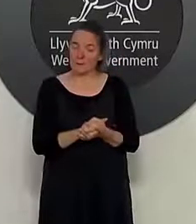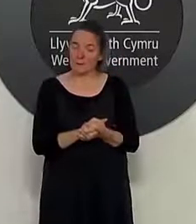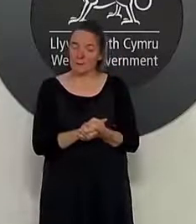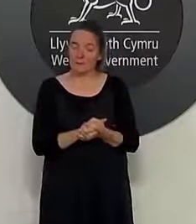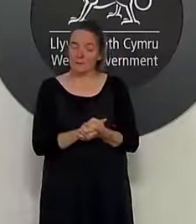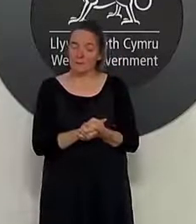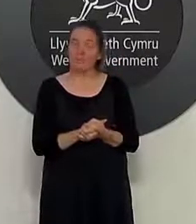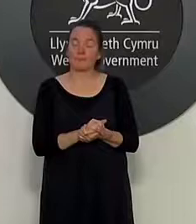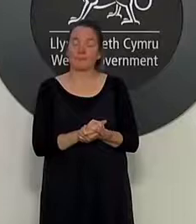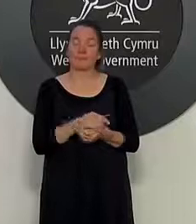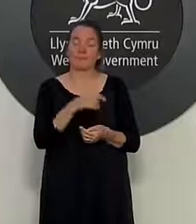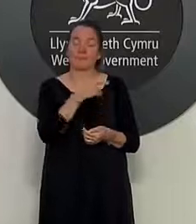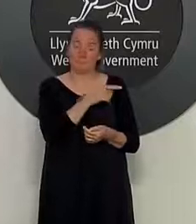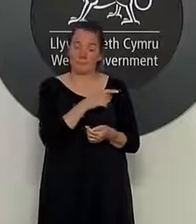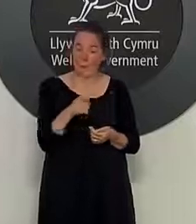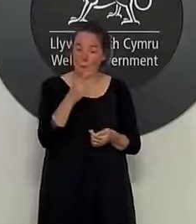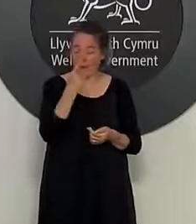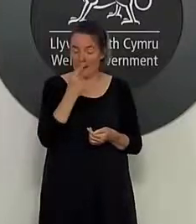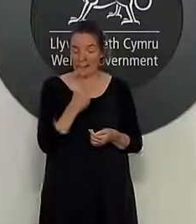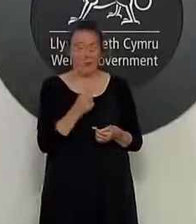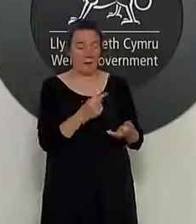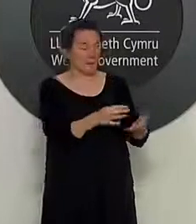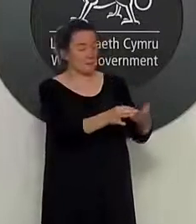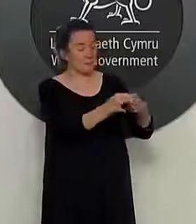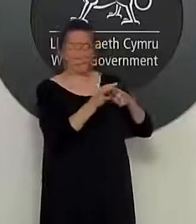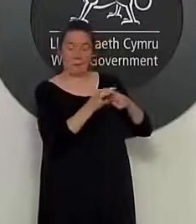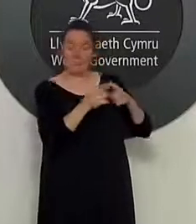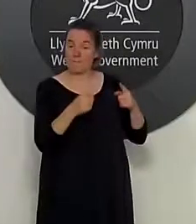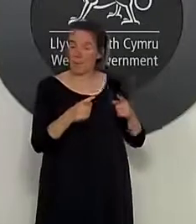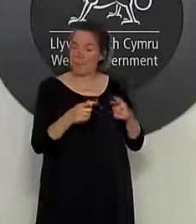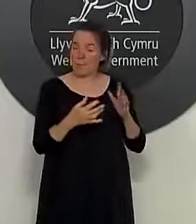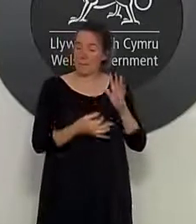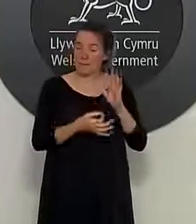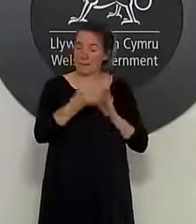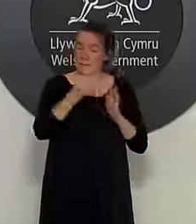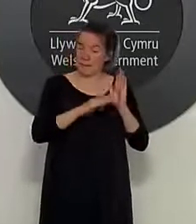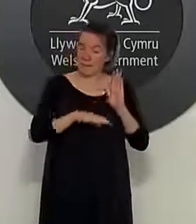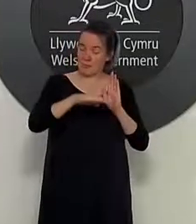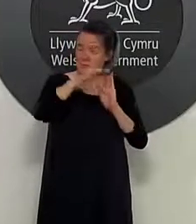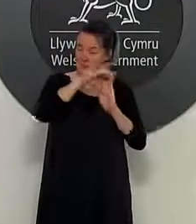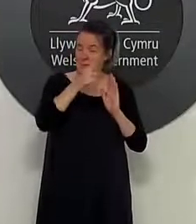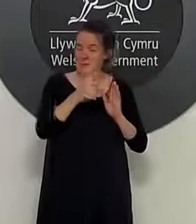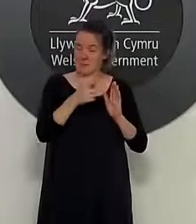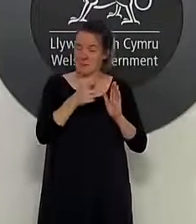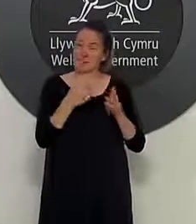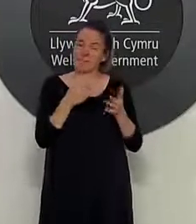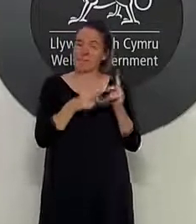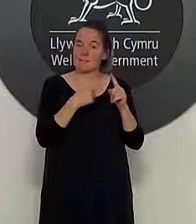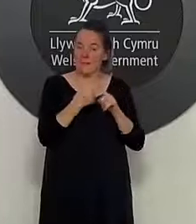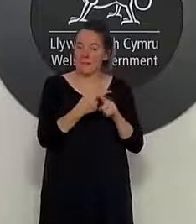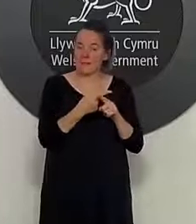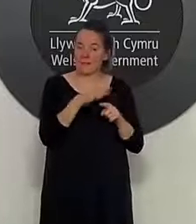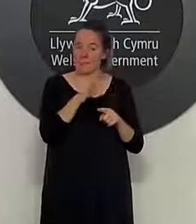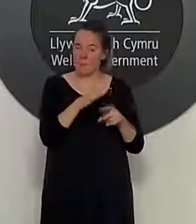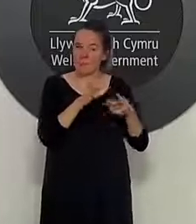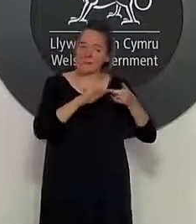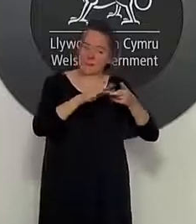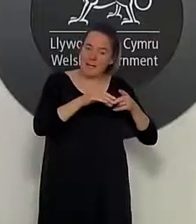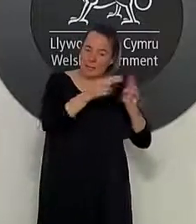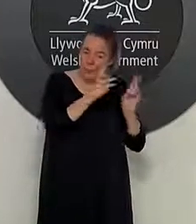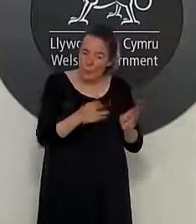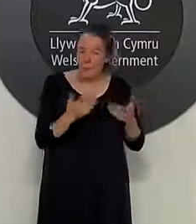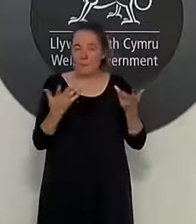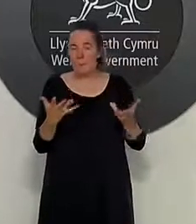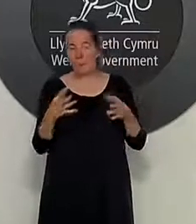for increased land transaction rates for second homes and holiday lets, which they can then apply in